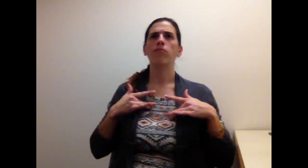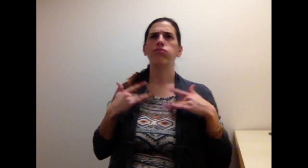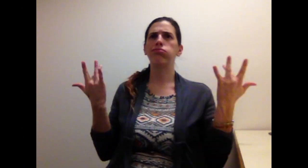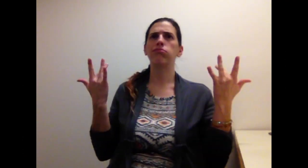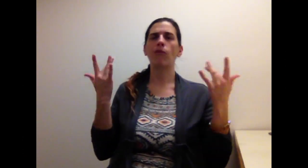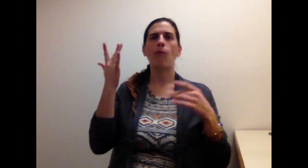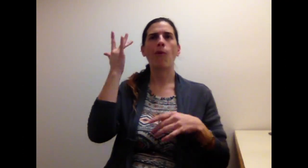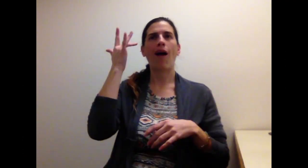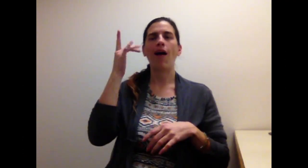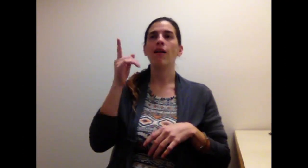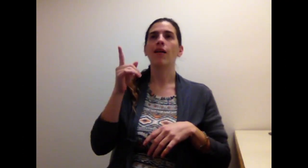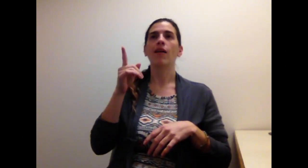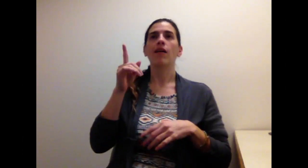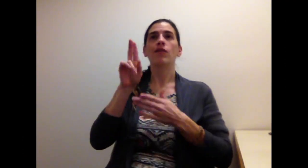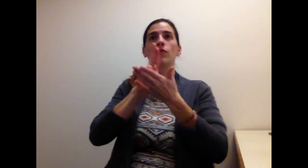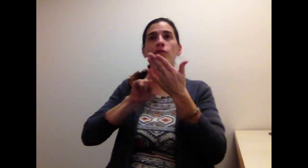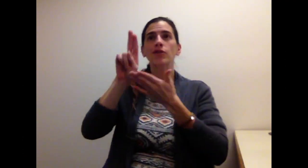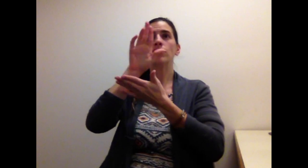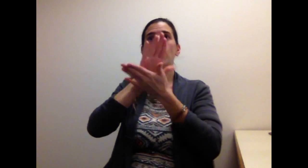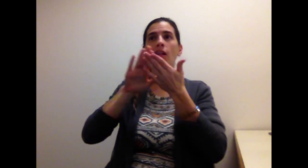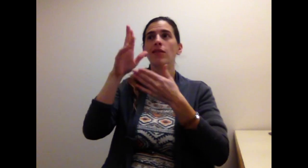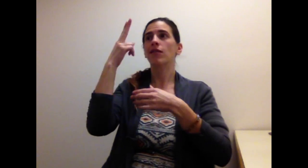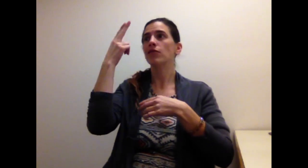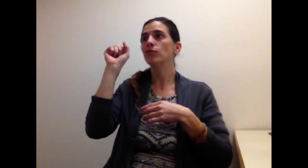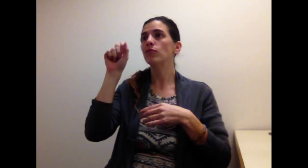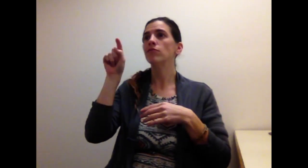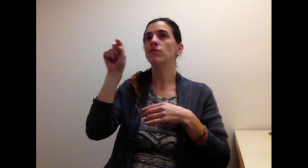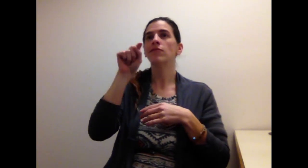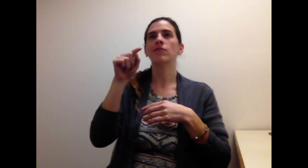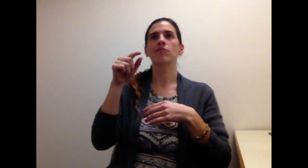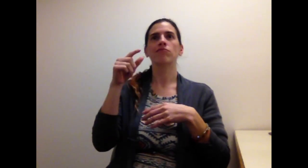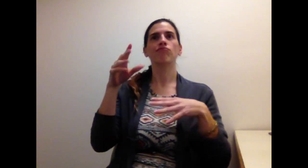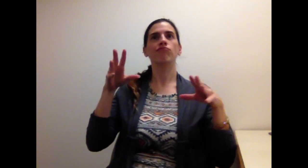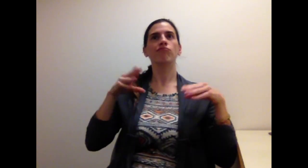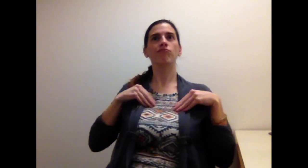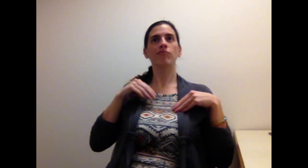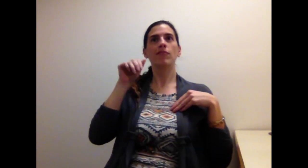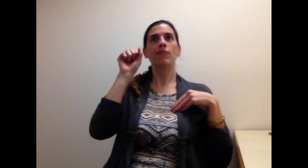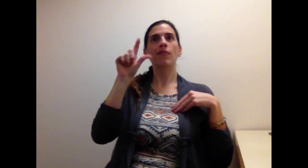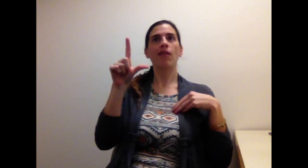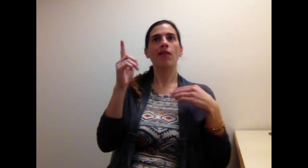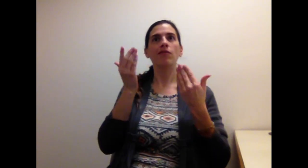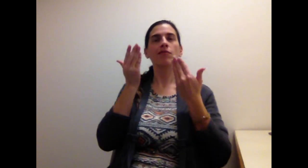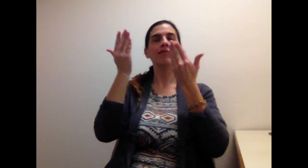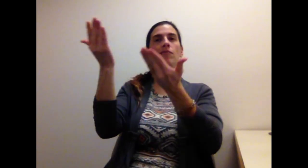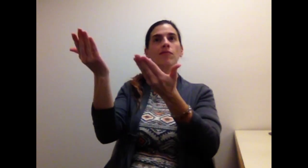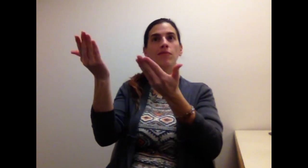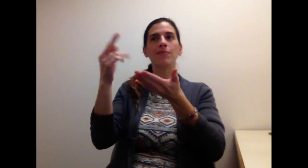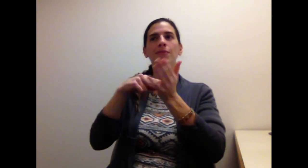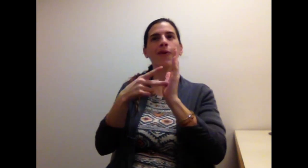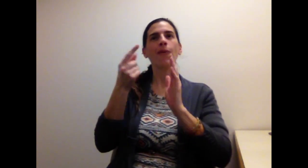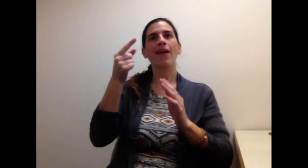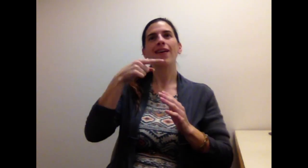thrilled. Colleges, universities, high schools, they were all accepting ASL as a language and offering